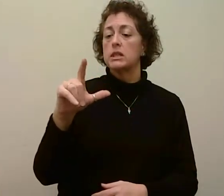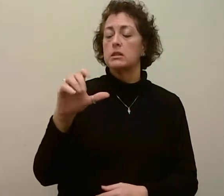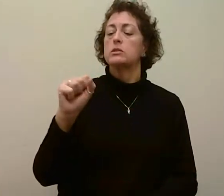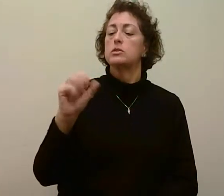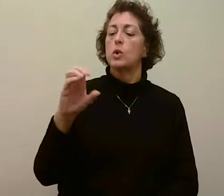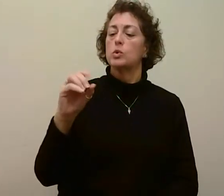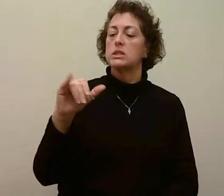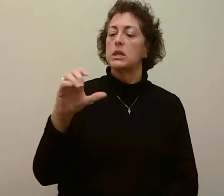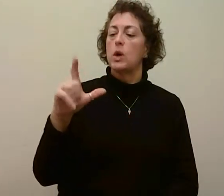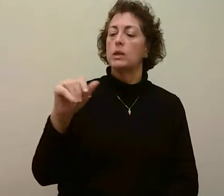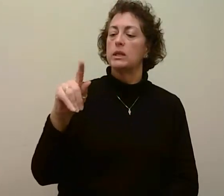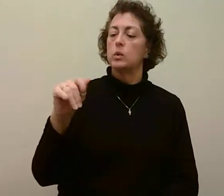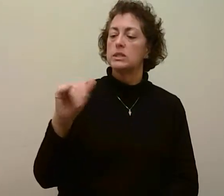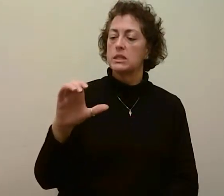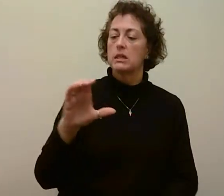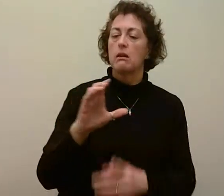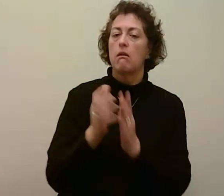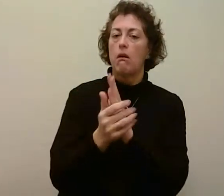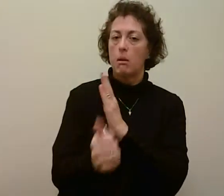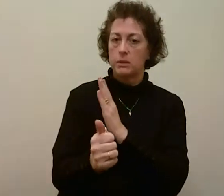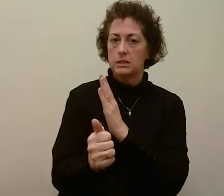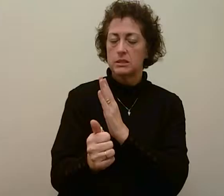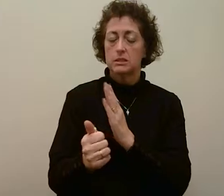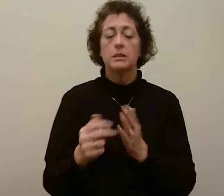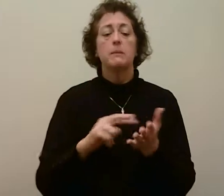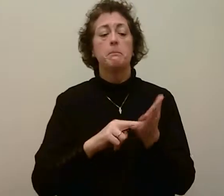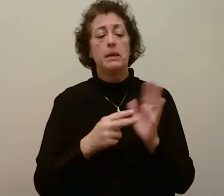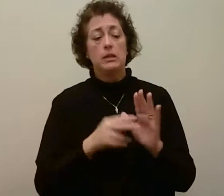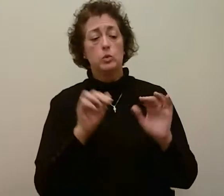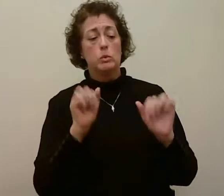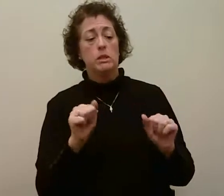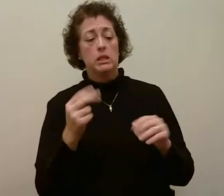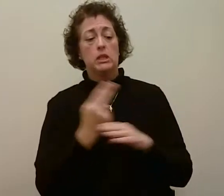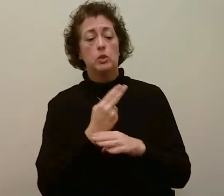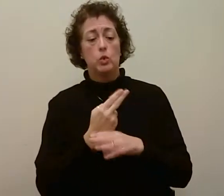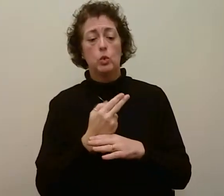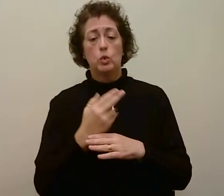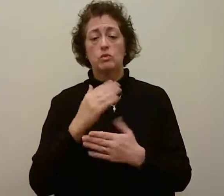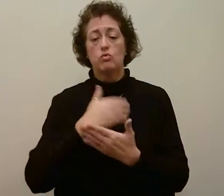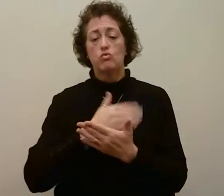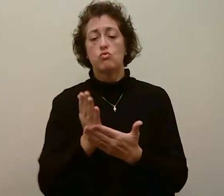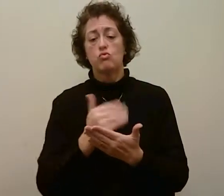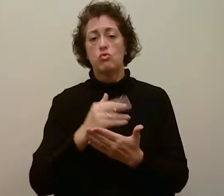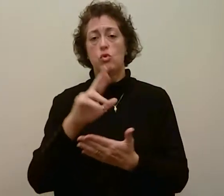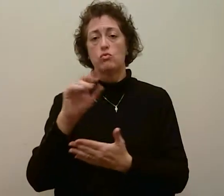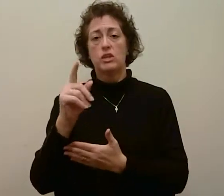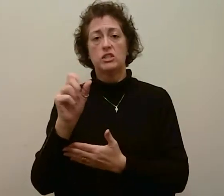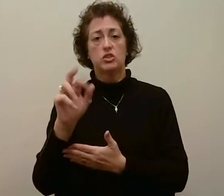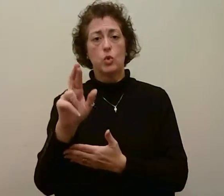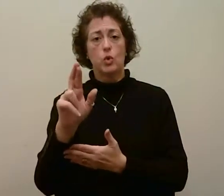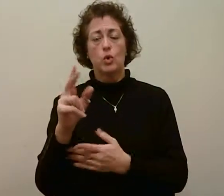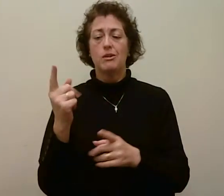appropriately register the correct level of formality or informality based on the speech style,